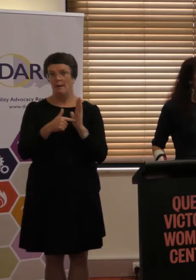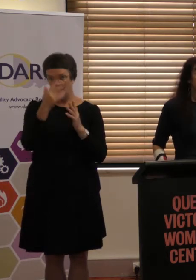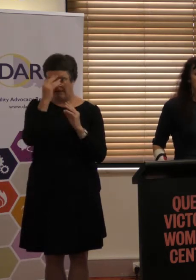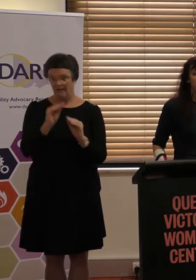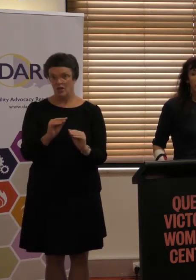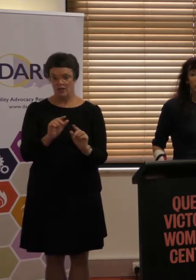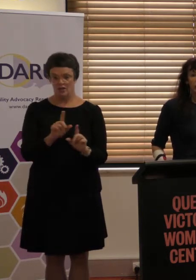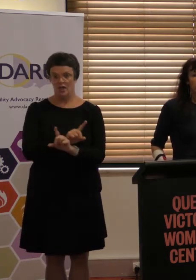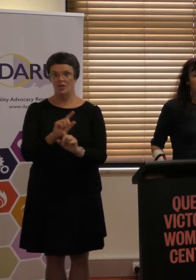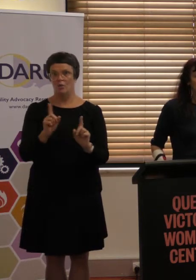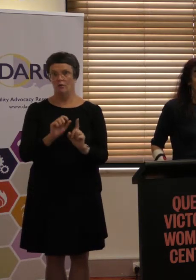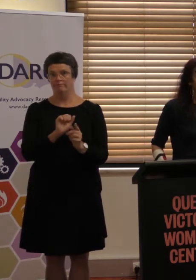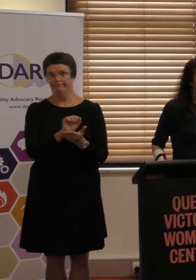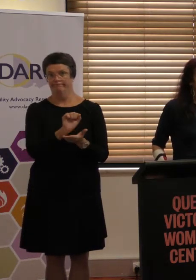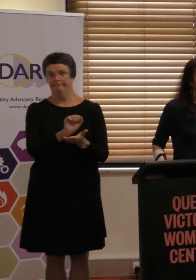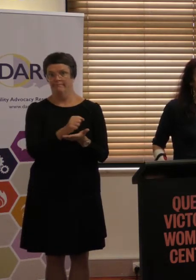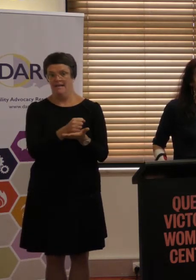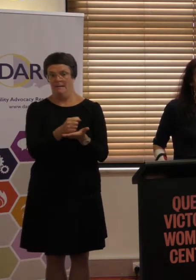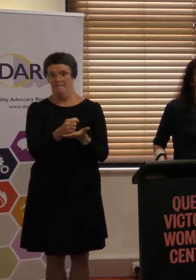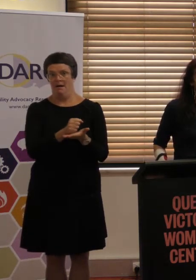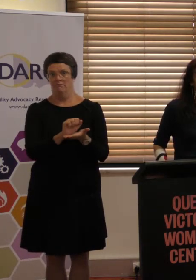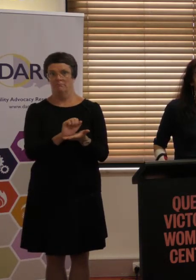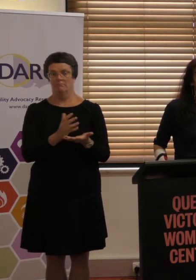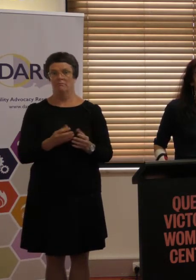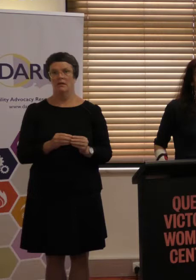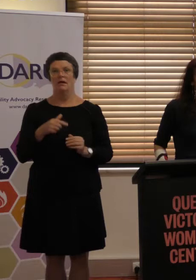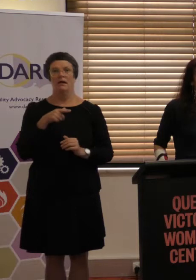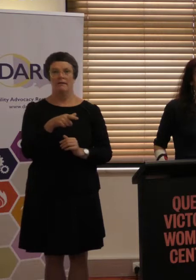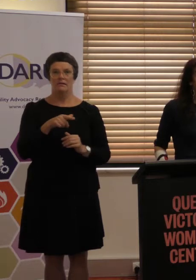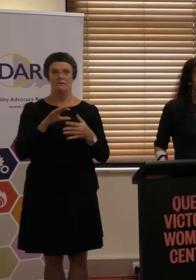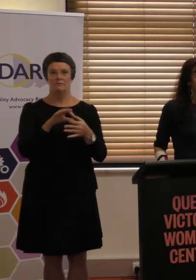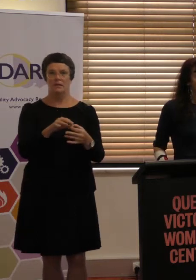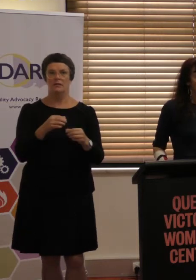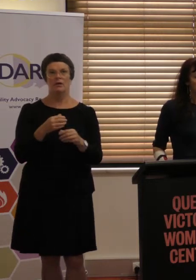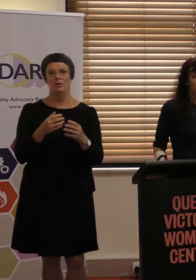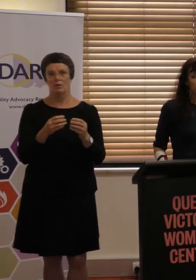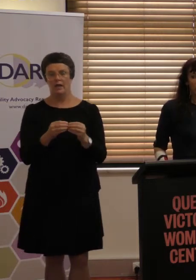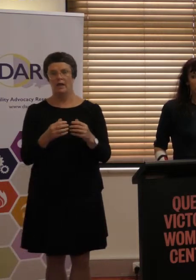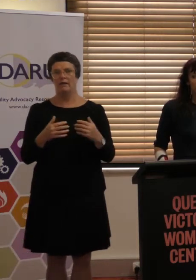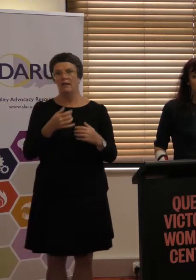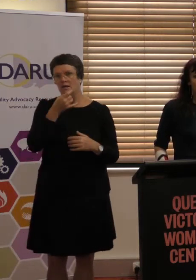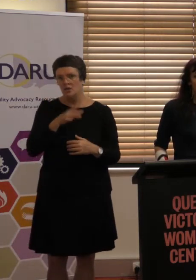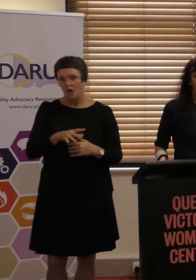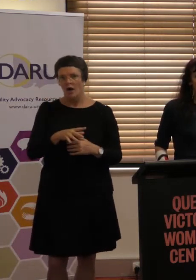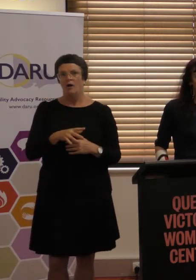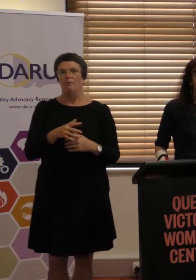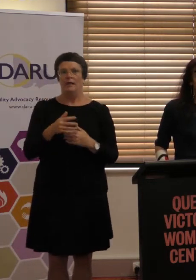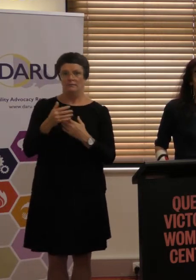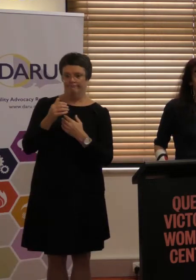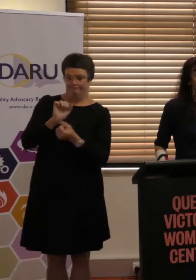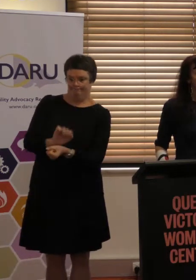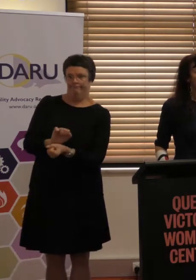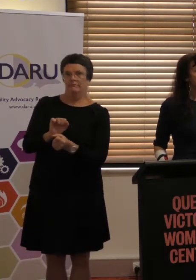And this is the regulation that any time a child is subjected to restraint or seclusion, that the Department of Education trots